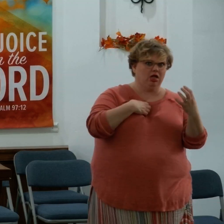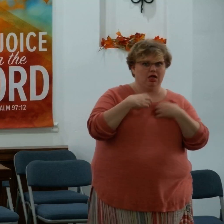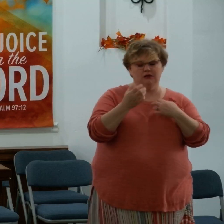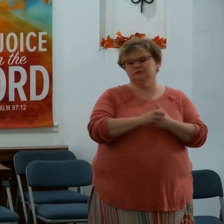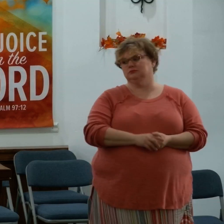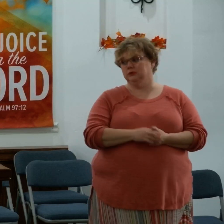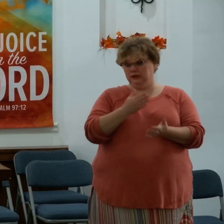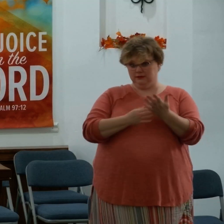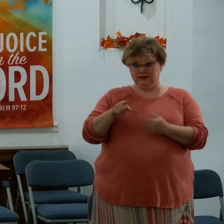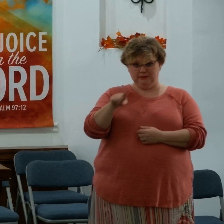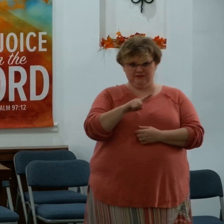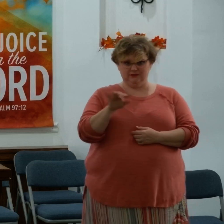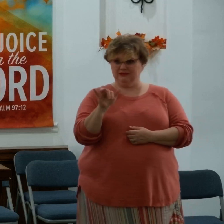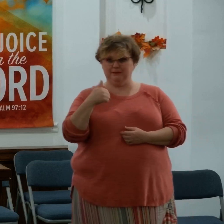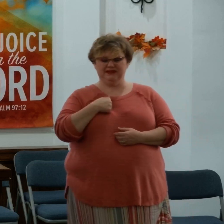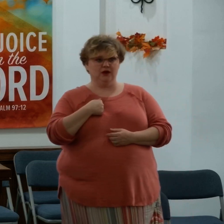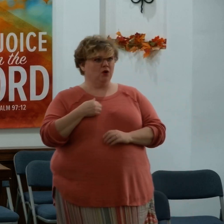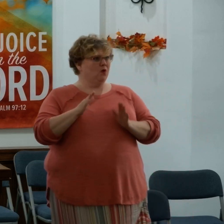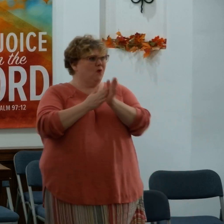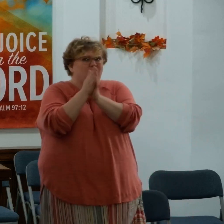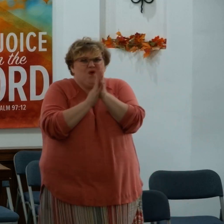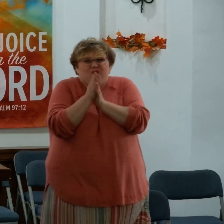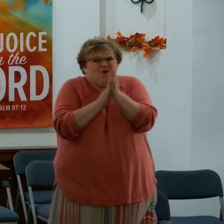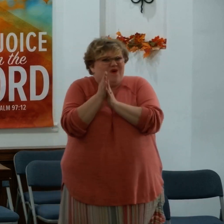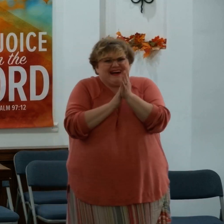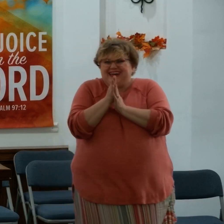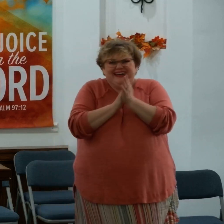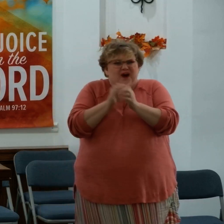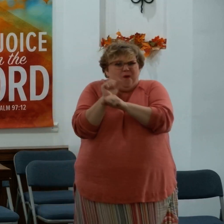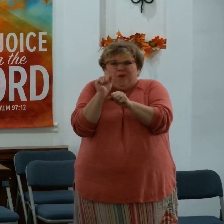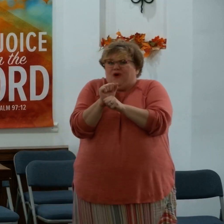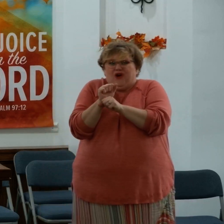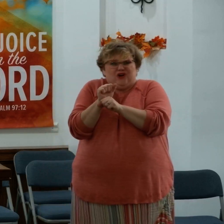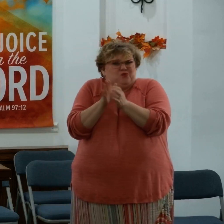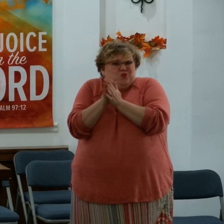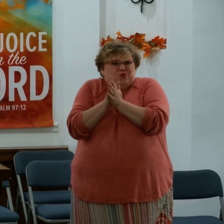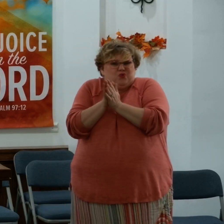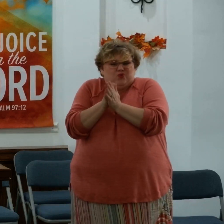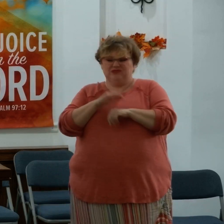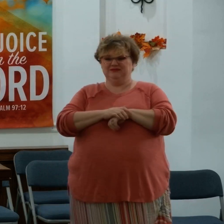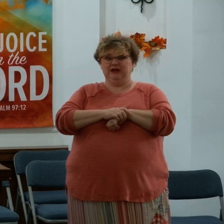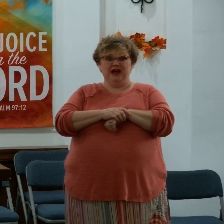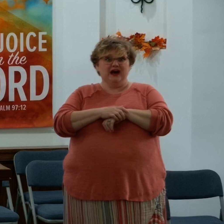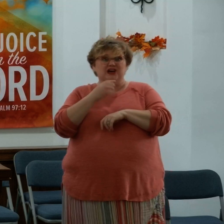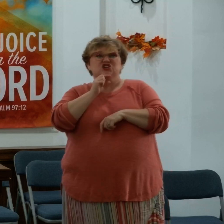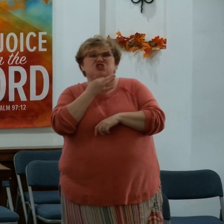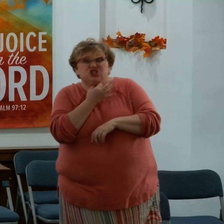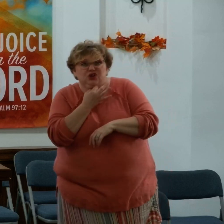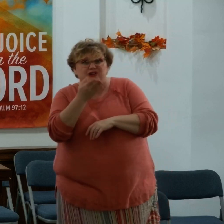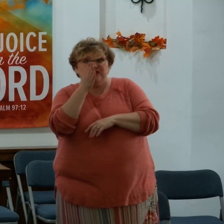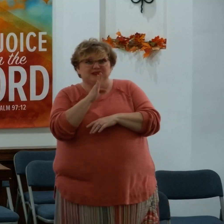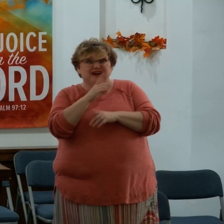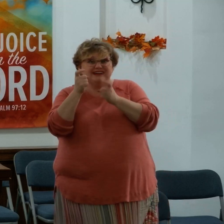of you are like me. Man, I can't hardly wait to get to work this morning. I wonder what God will send my way today. And He does